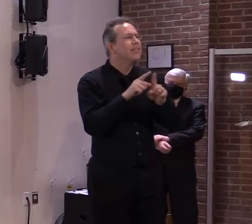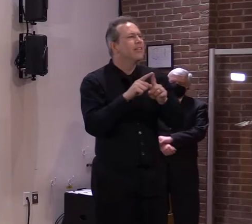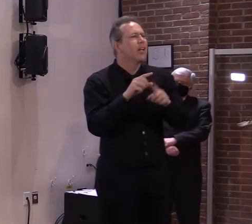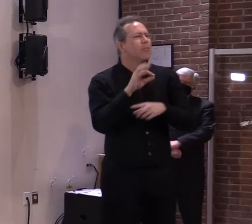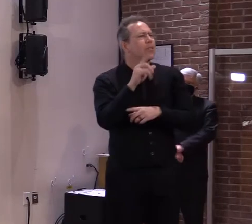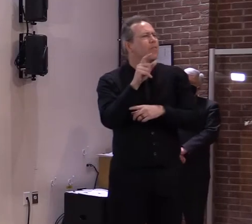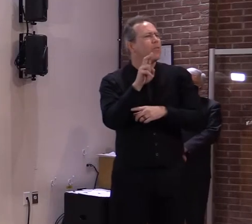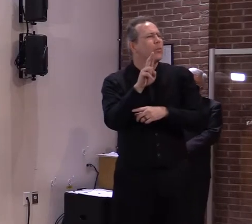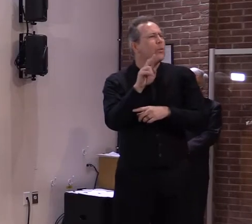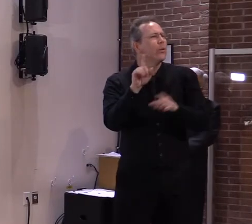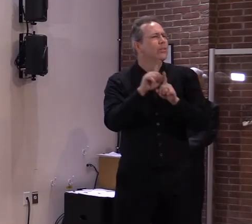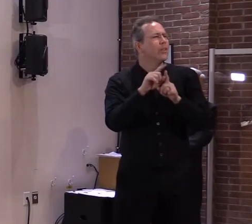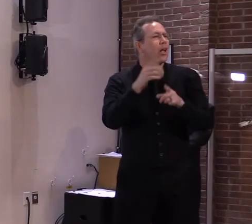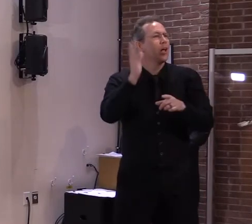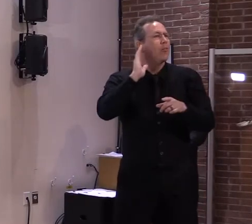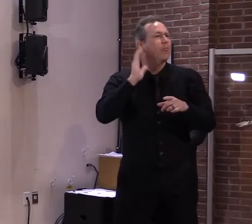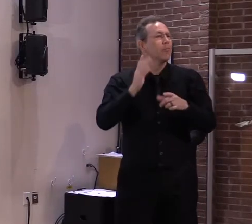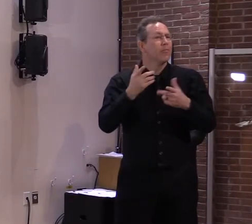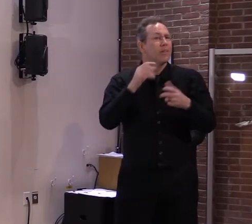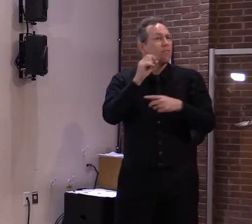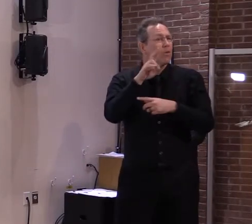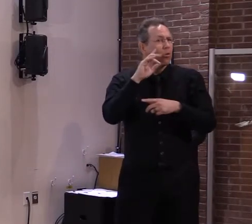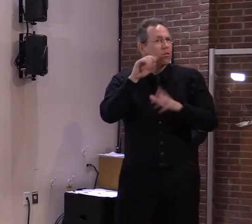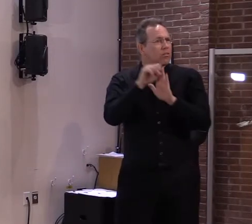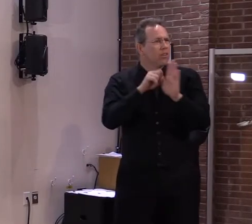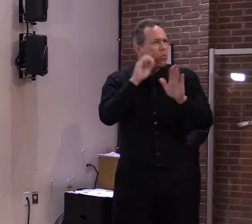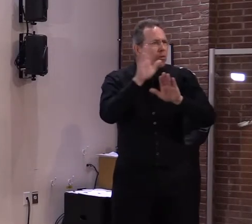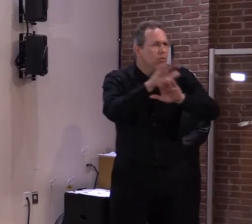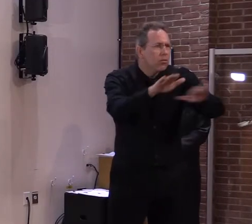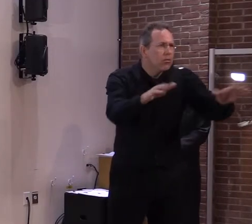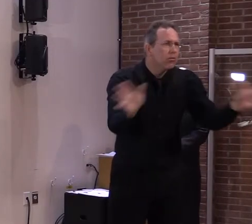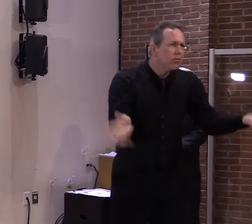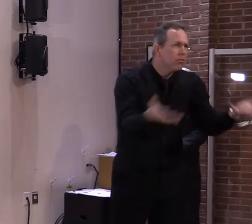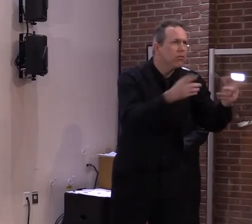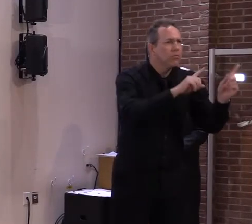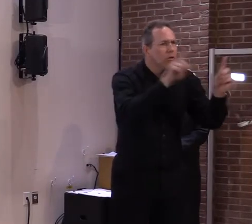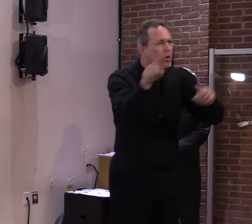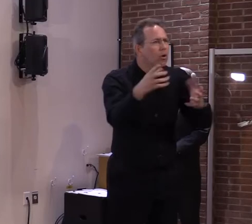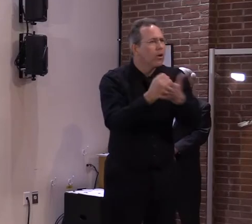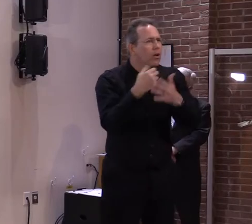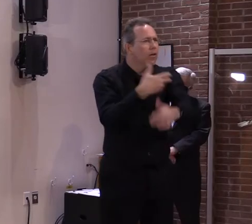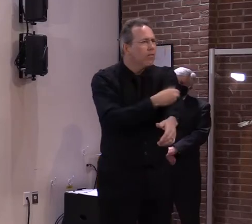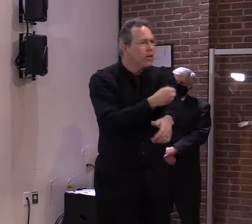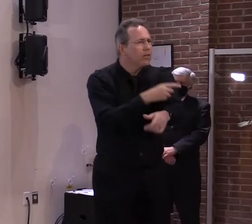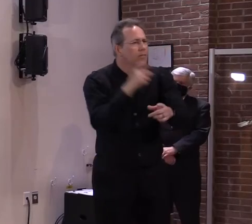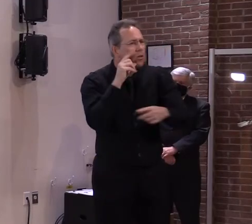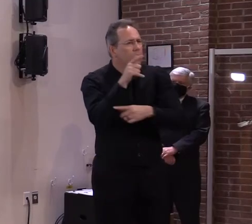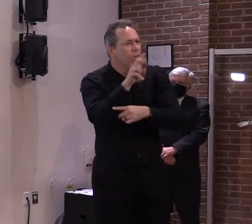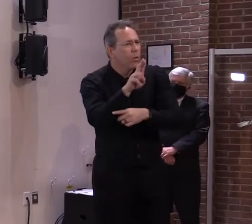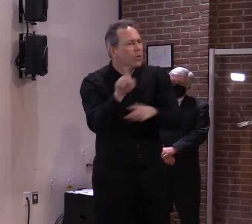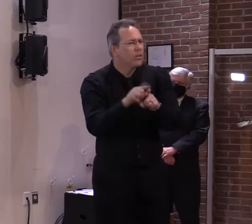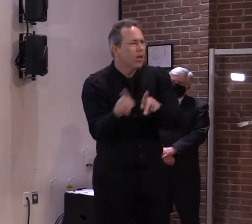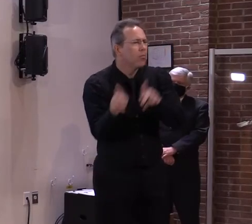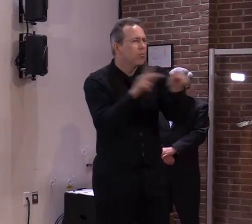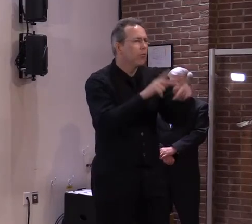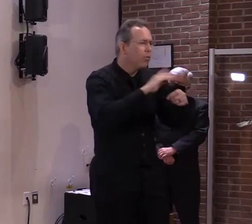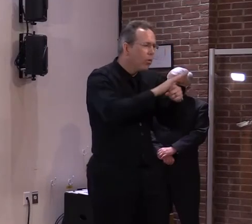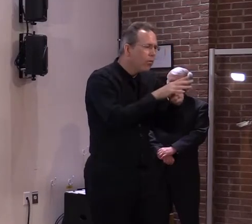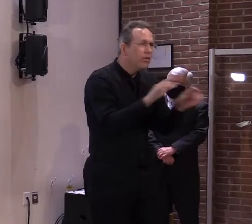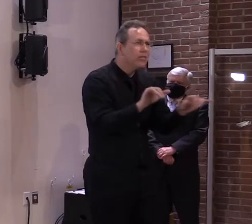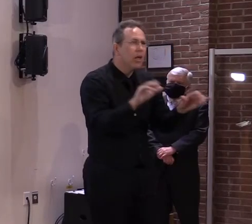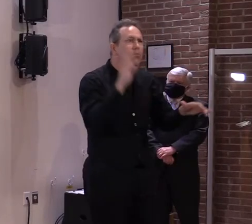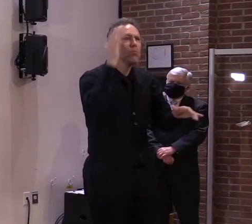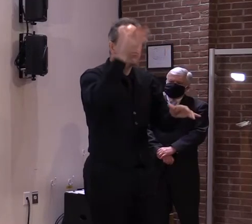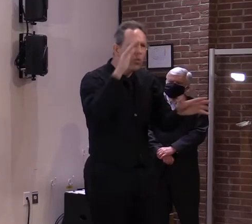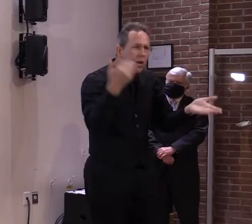on their own. So. We're moving towards that. It probably will all make sense 6 months from now, but right now it's a bit of